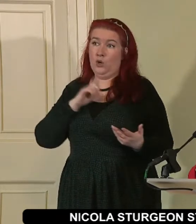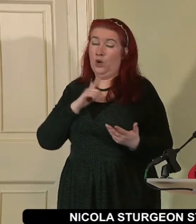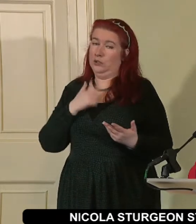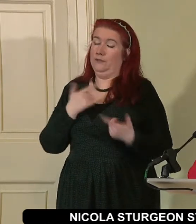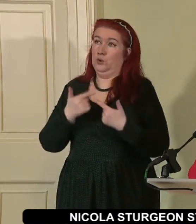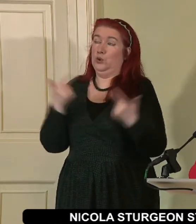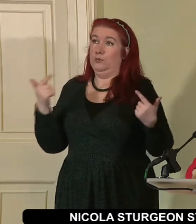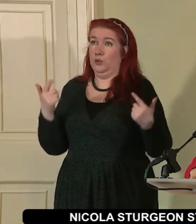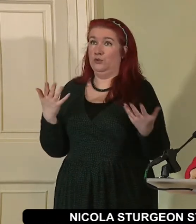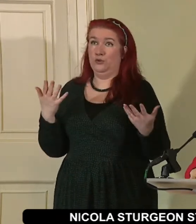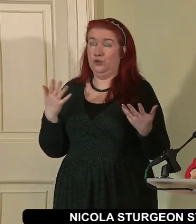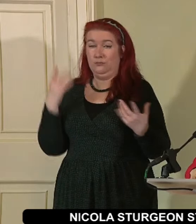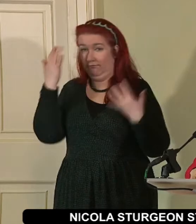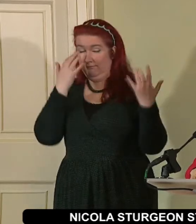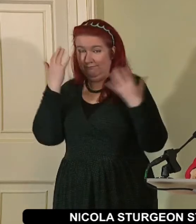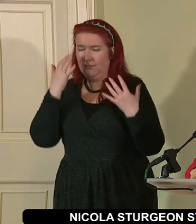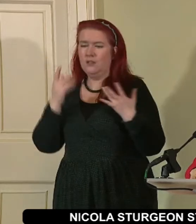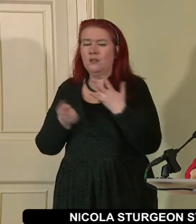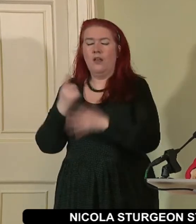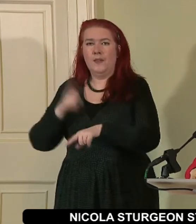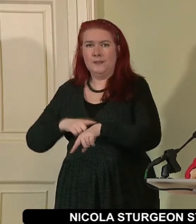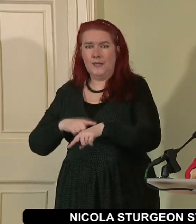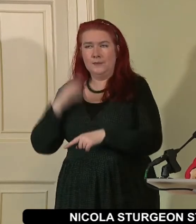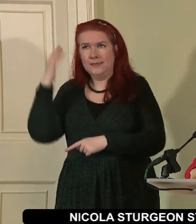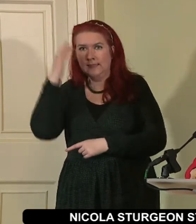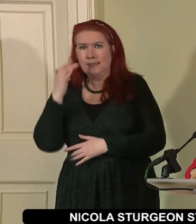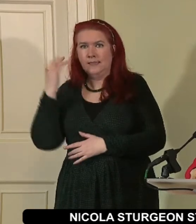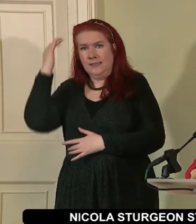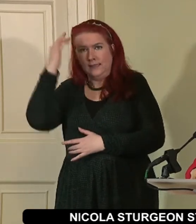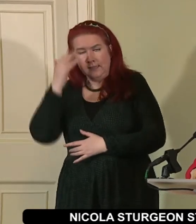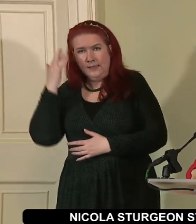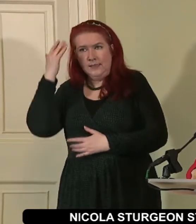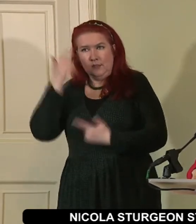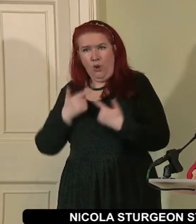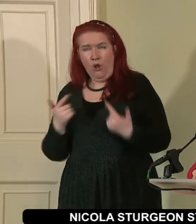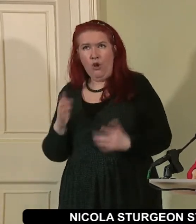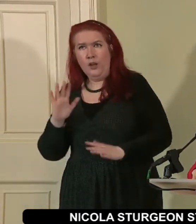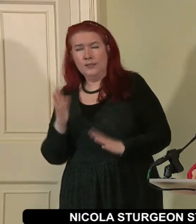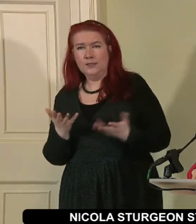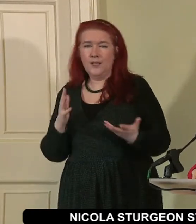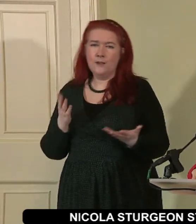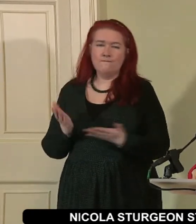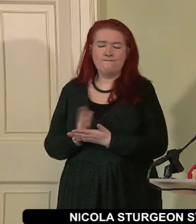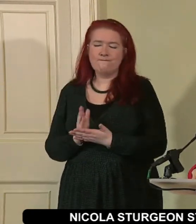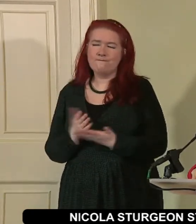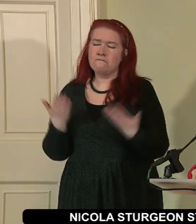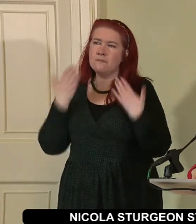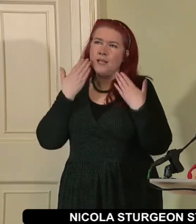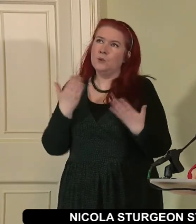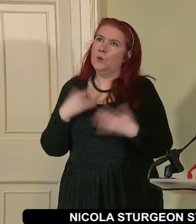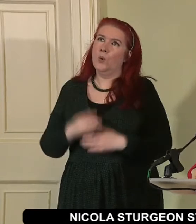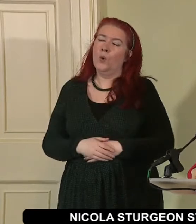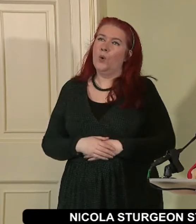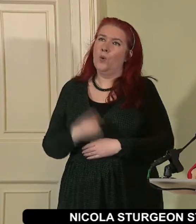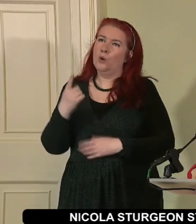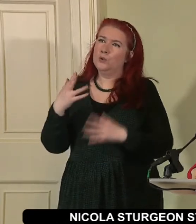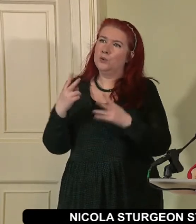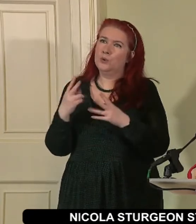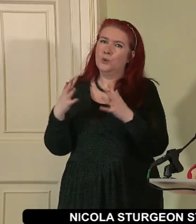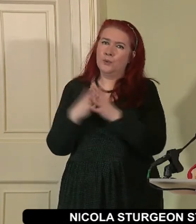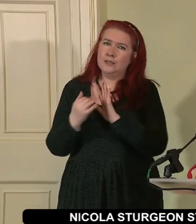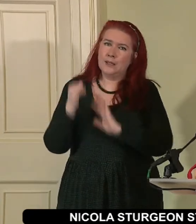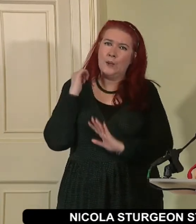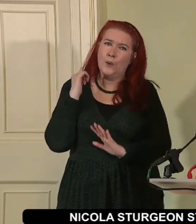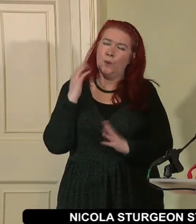too much else. And then other times it's weighed more heavily. I don't know, you know, possibly a couple of weeks ago it just